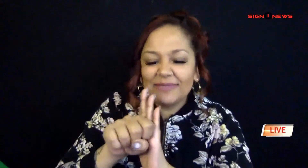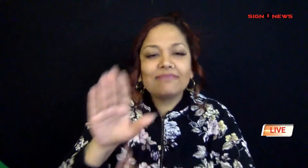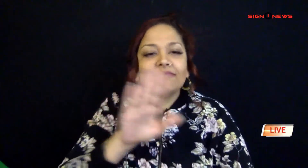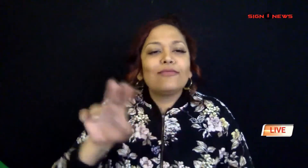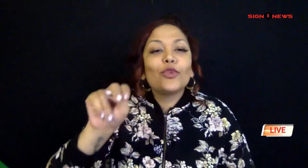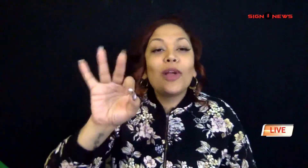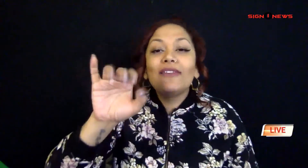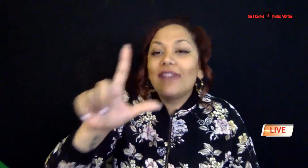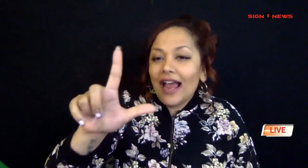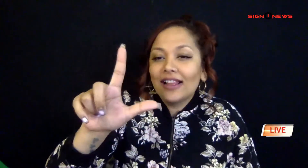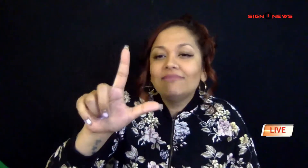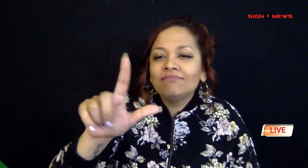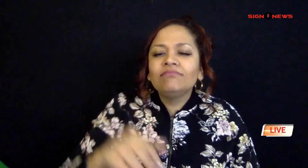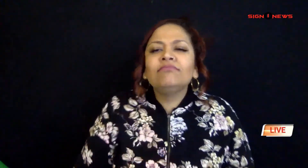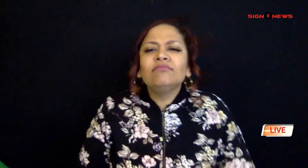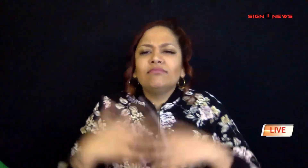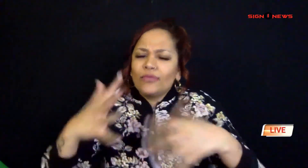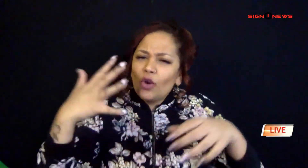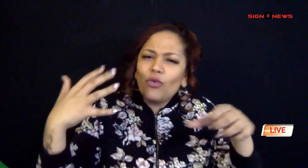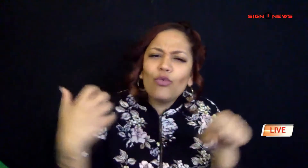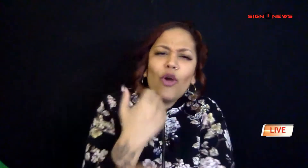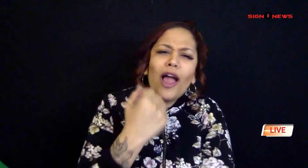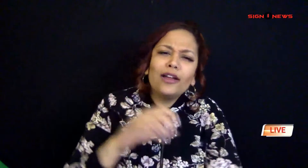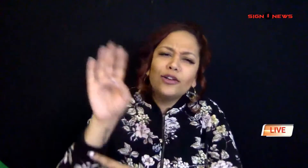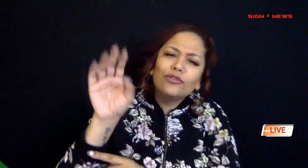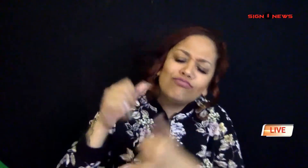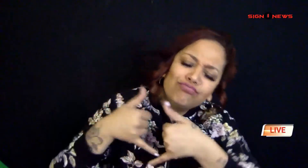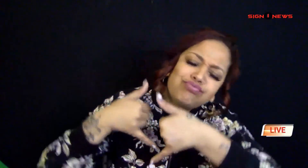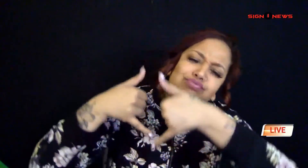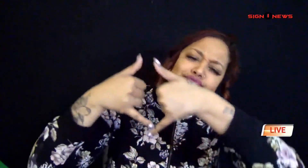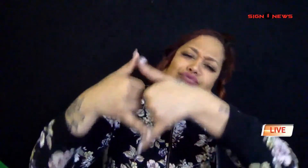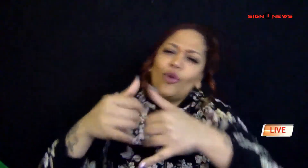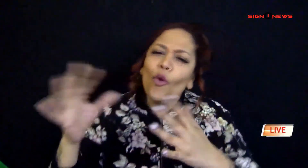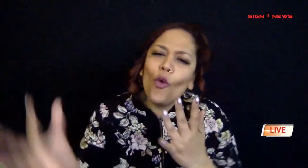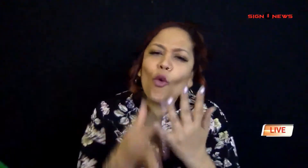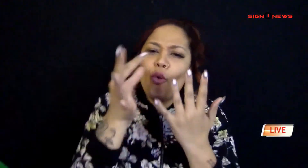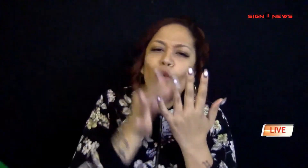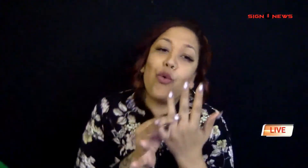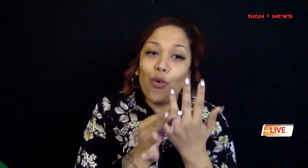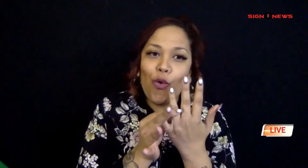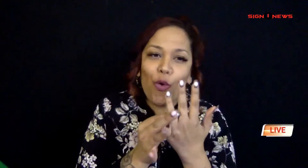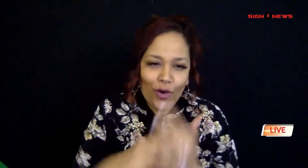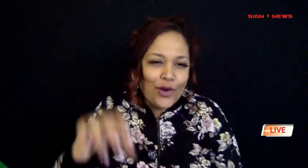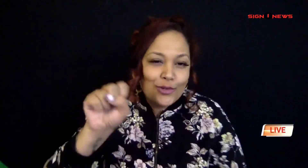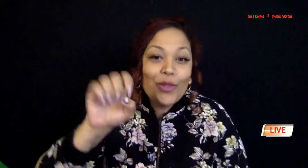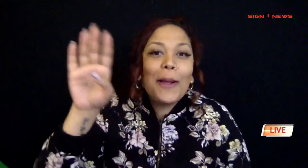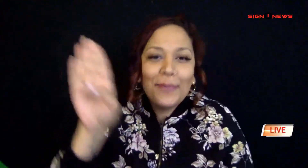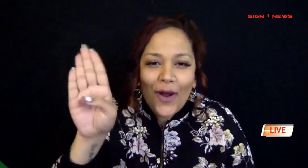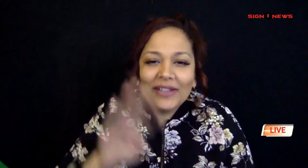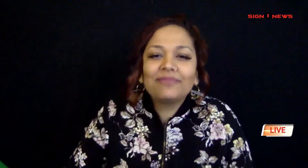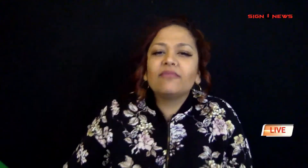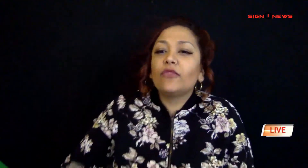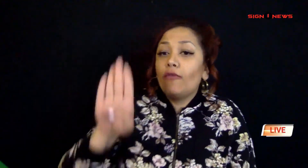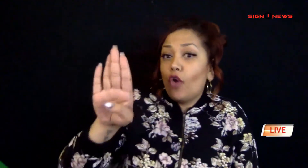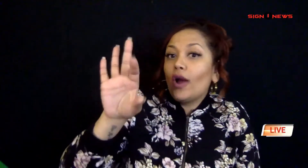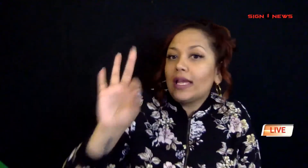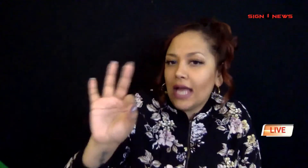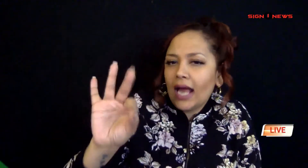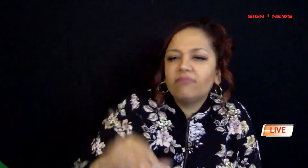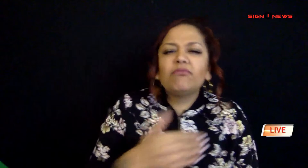He played 5 seasons in the NFL as a tight end, won Super Bowl 49.